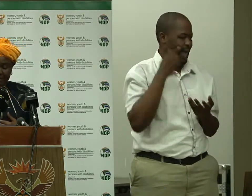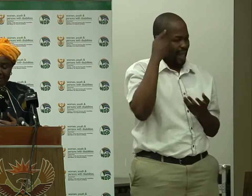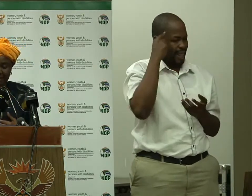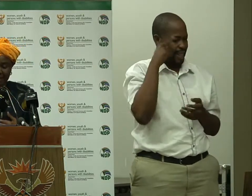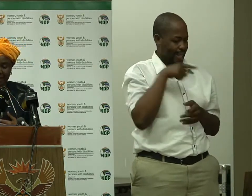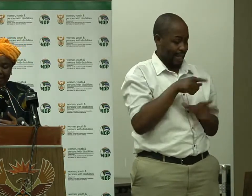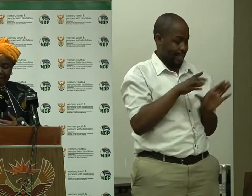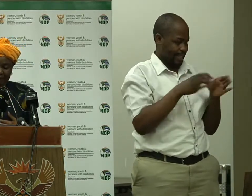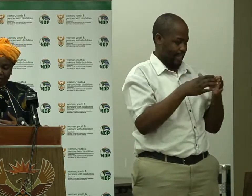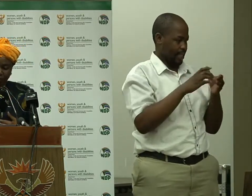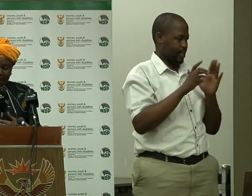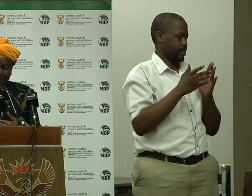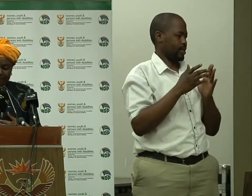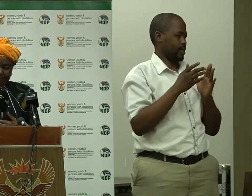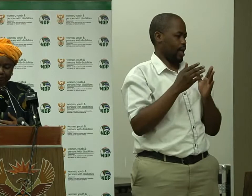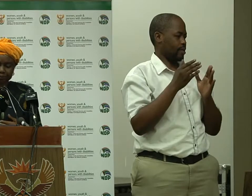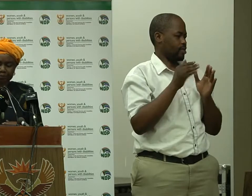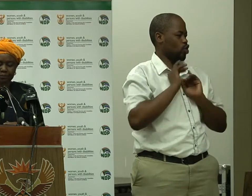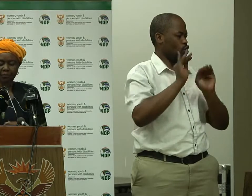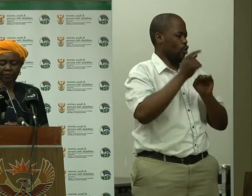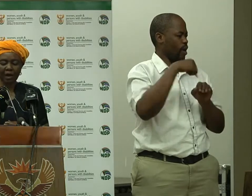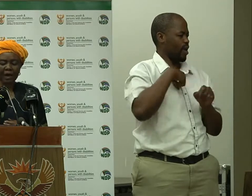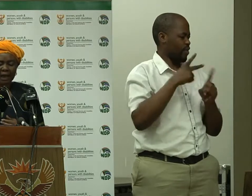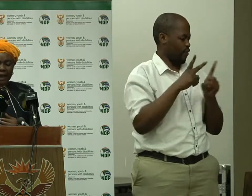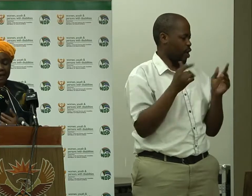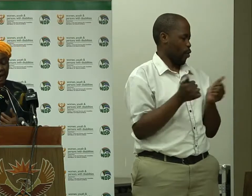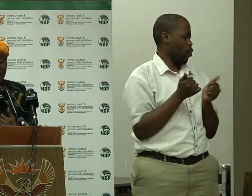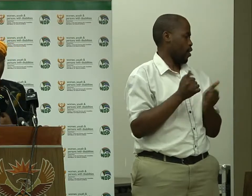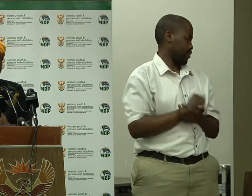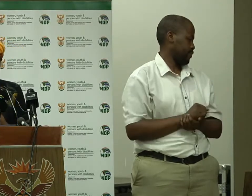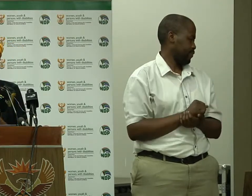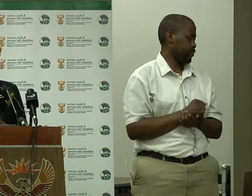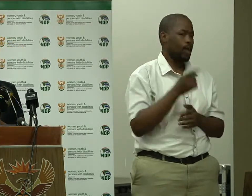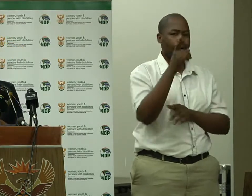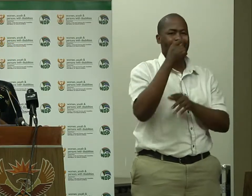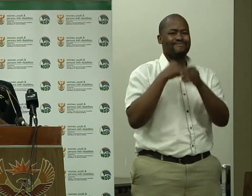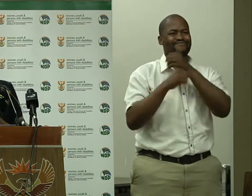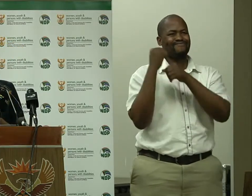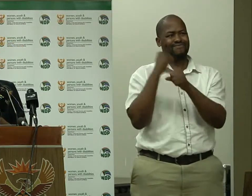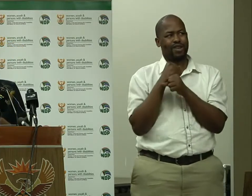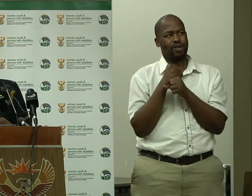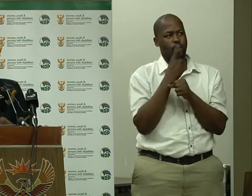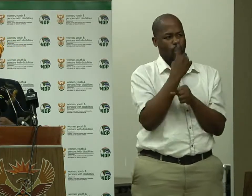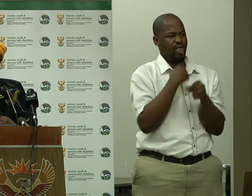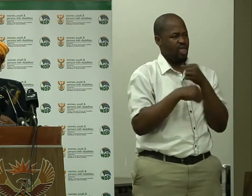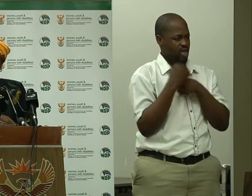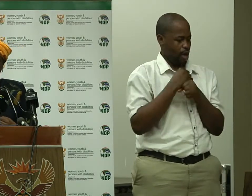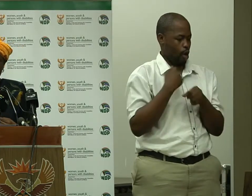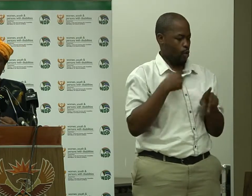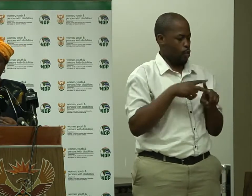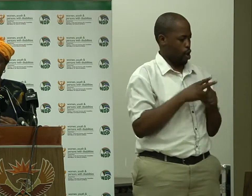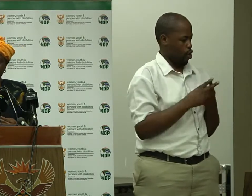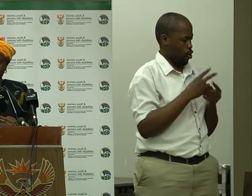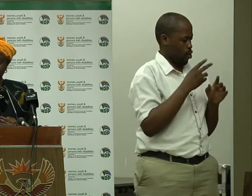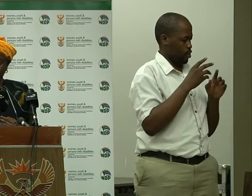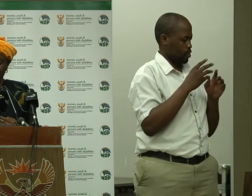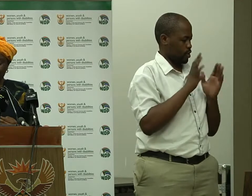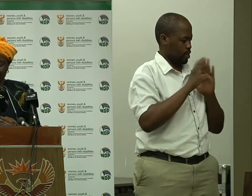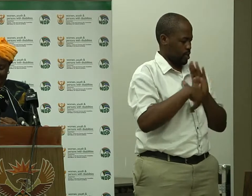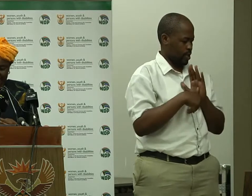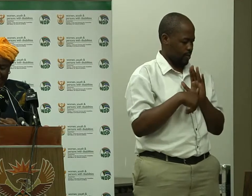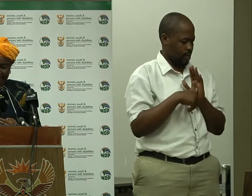us that very well. A year ago, we launched Disability Rights Awareness